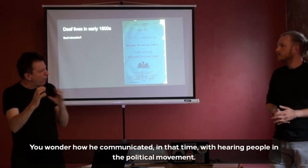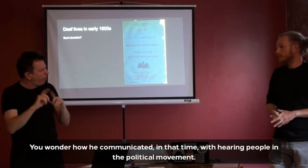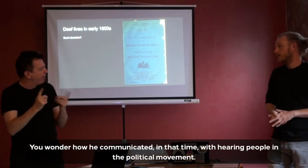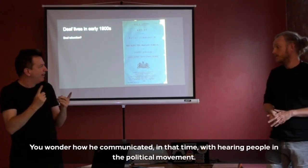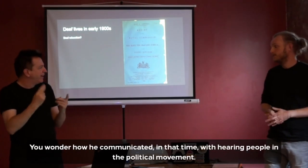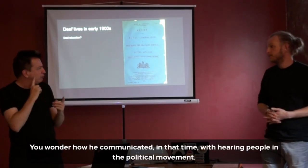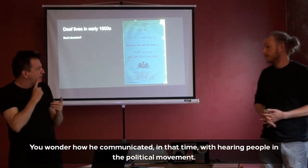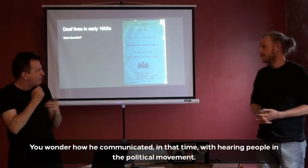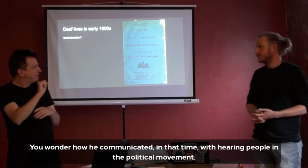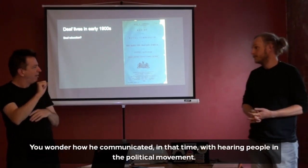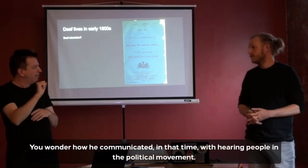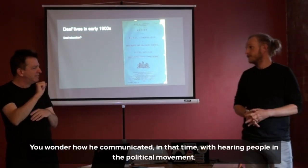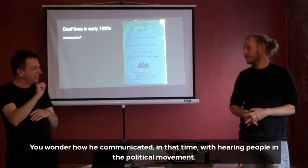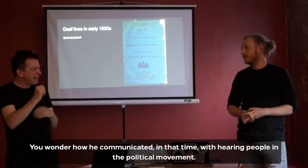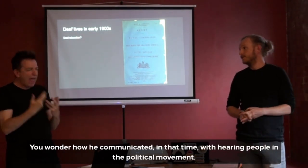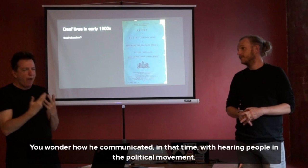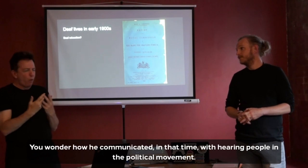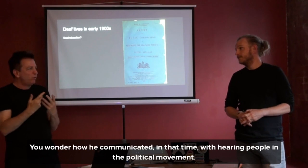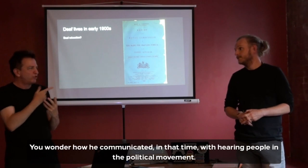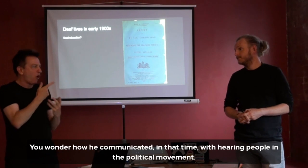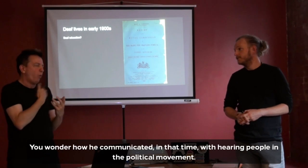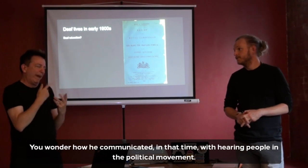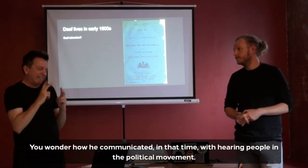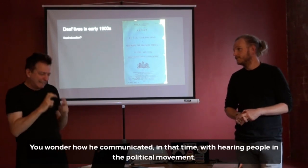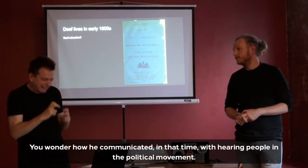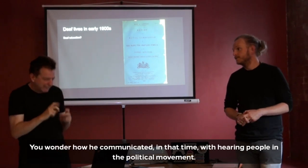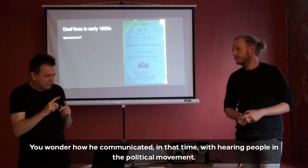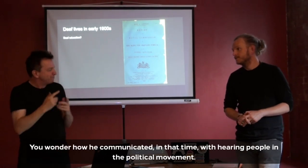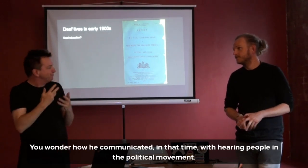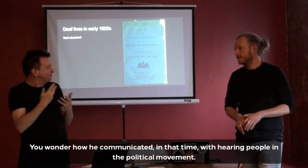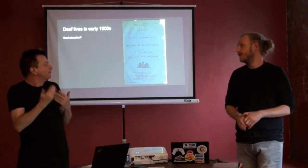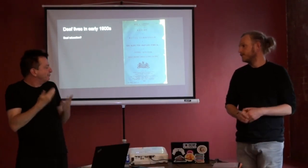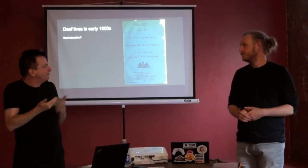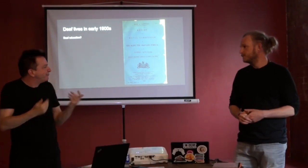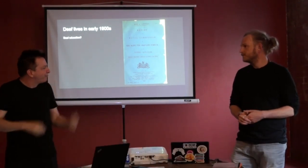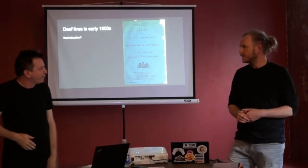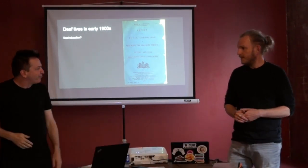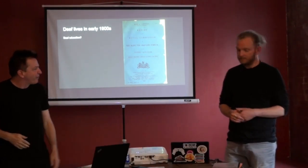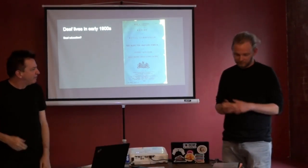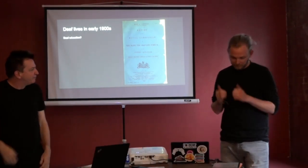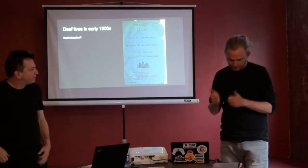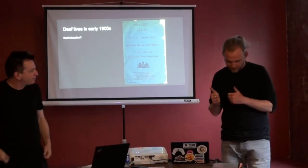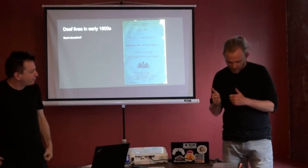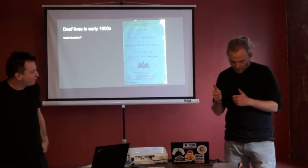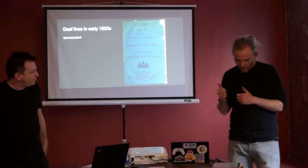wonder how he was involved in the political movements of the time, with hearing people, and so we've looked into that.